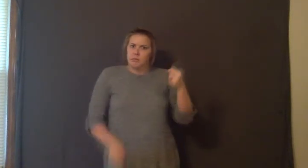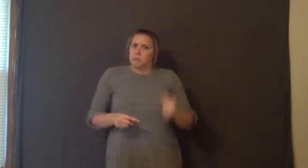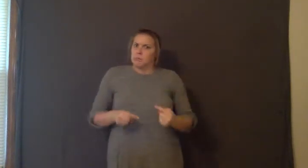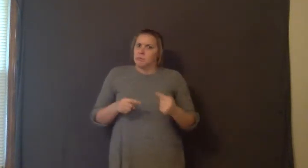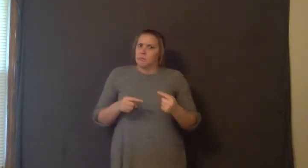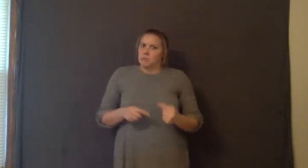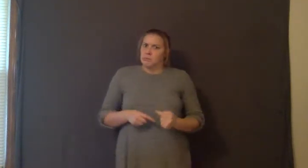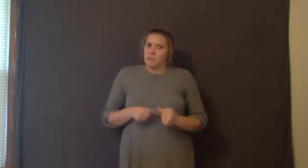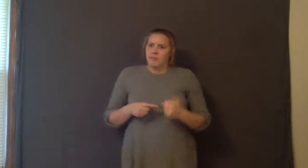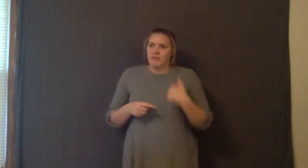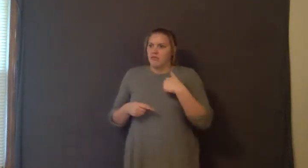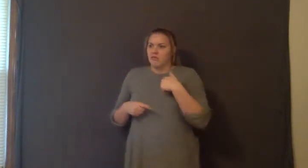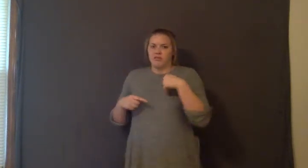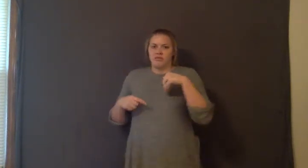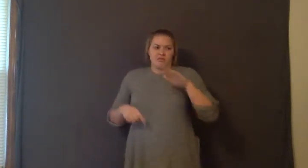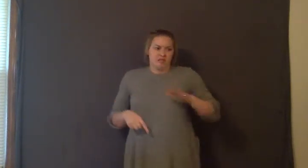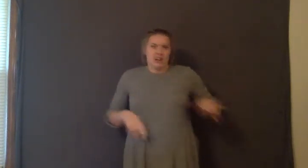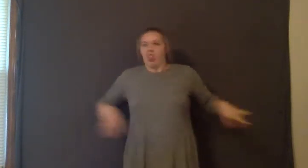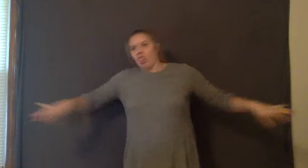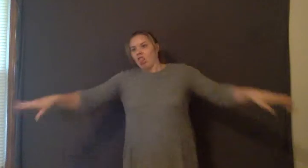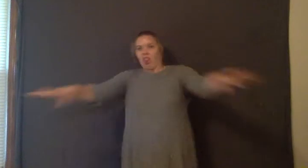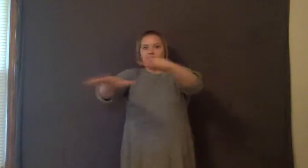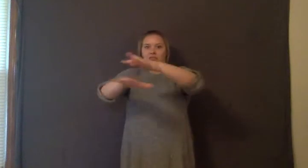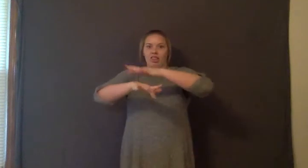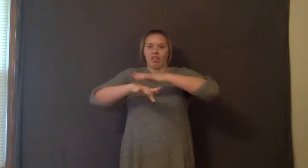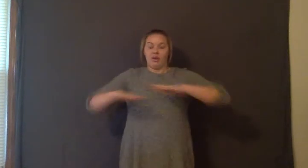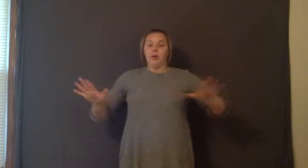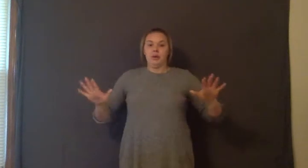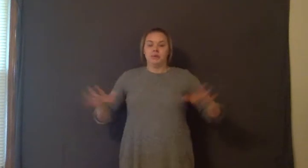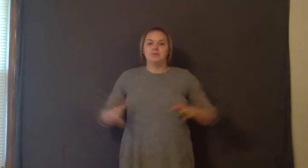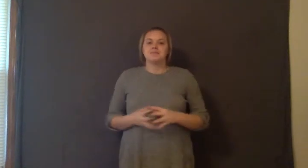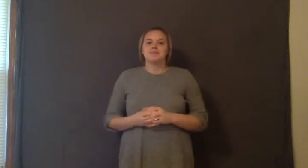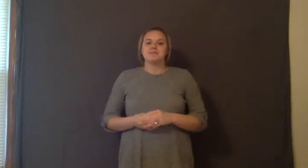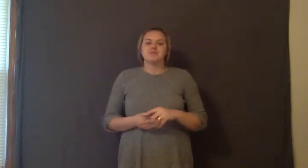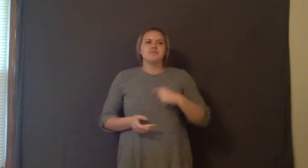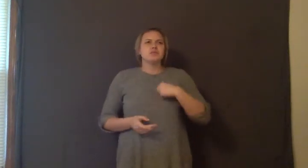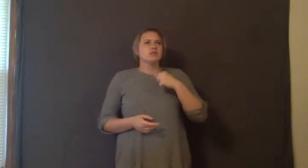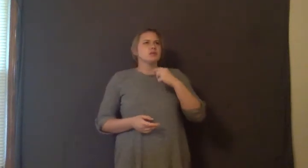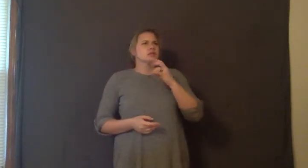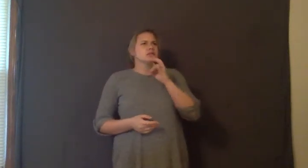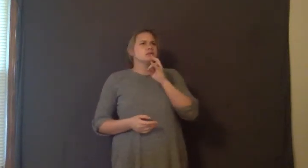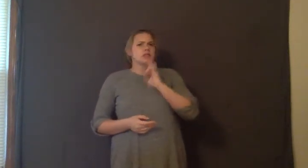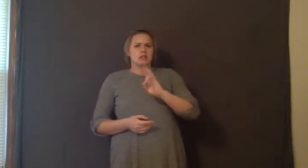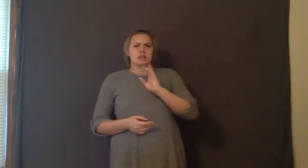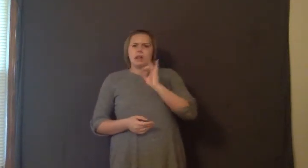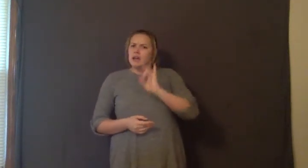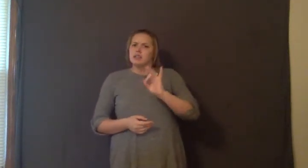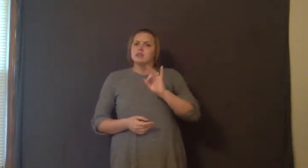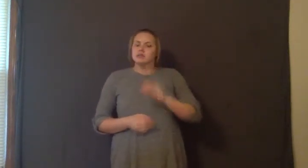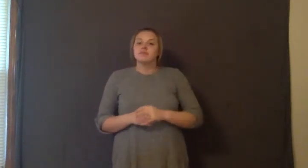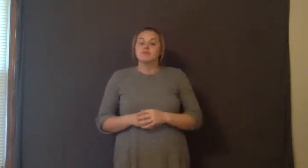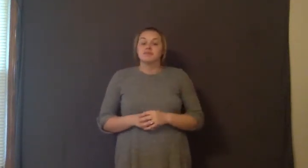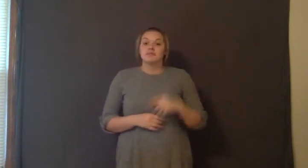running around everywhere. And I remember when I was about 8 or 9 years old, waking up one morning, going into the living room, and all of my cousins were running